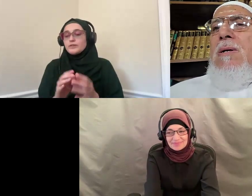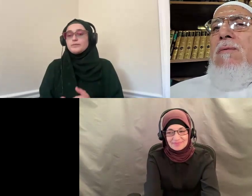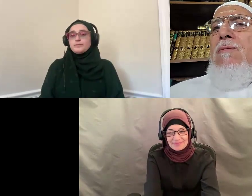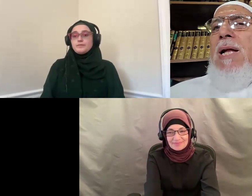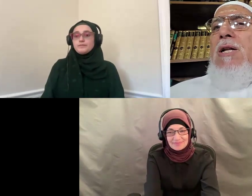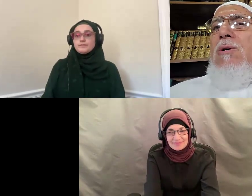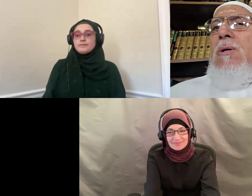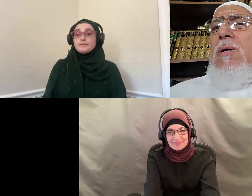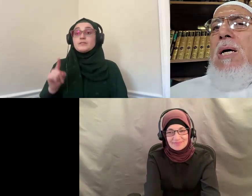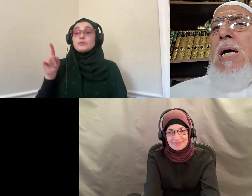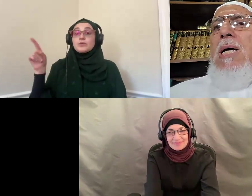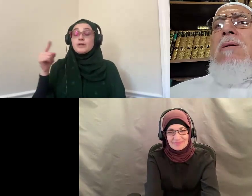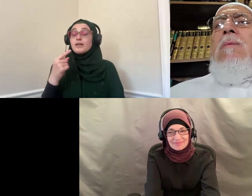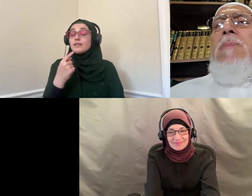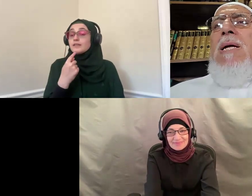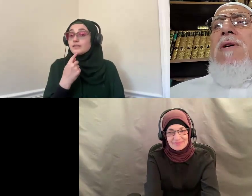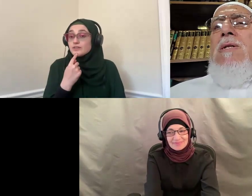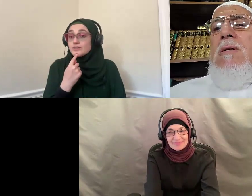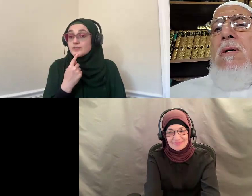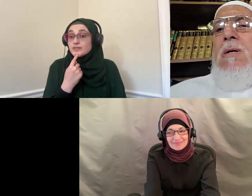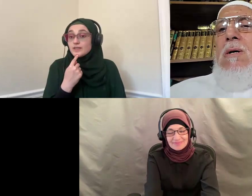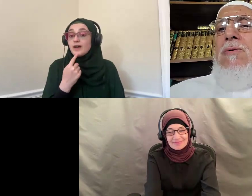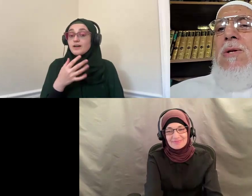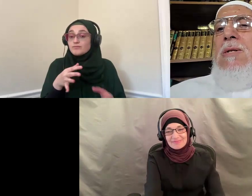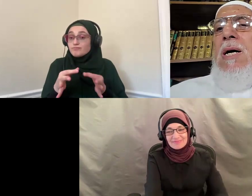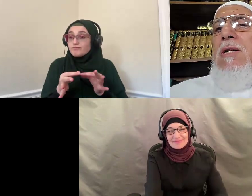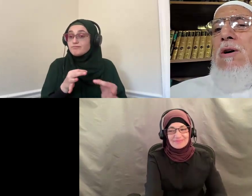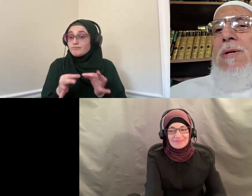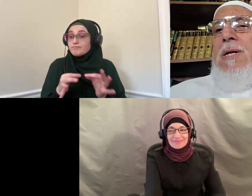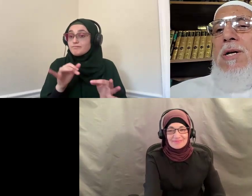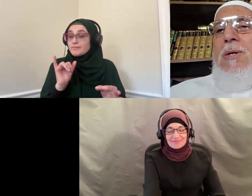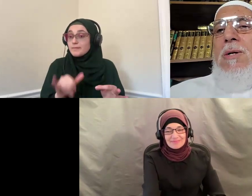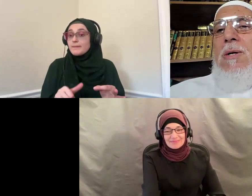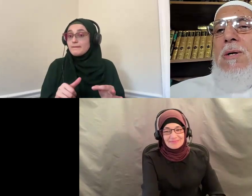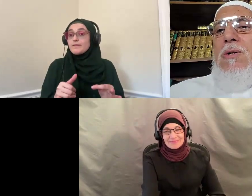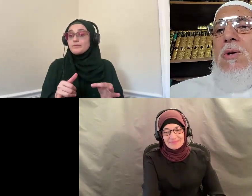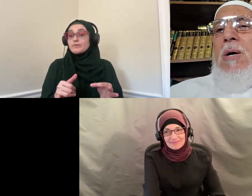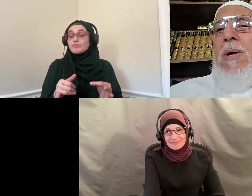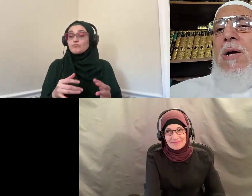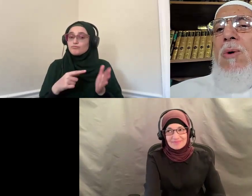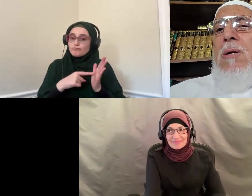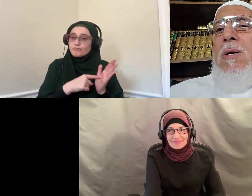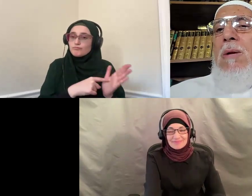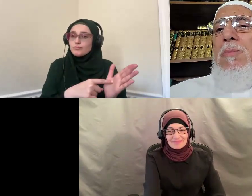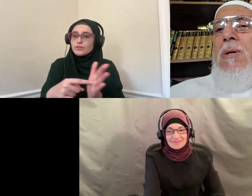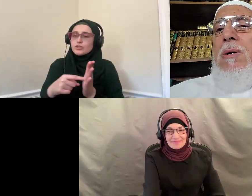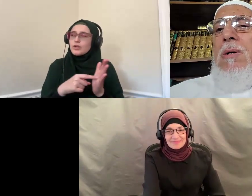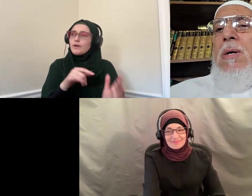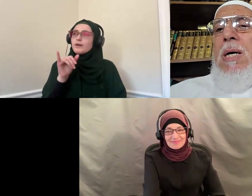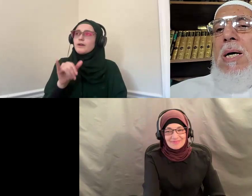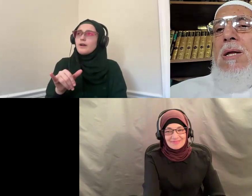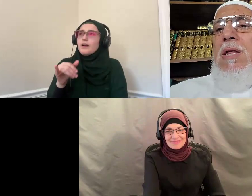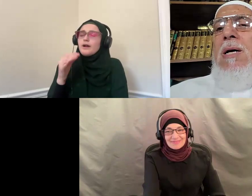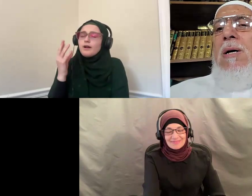greater value and benefits of this kind of creation, so that we can wonder and